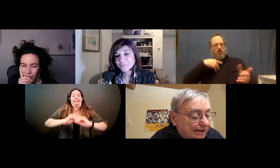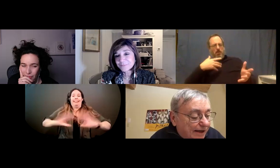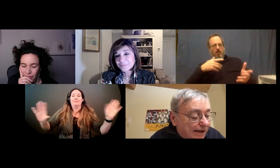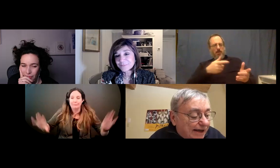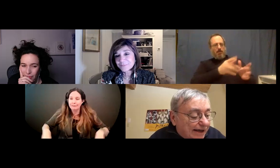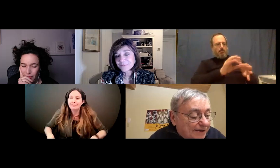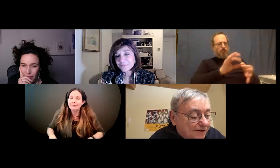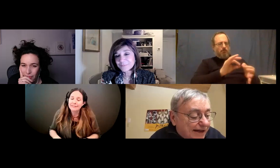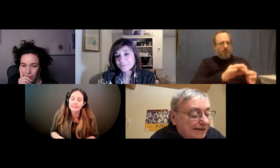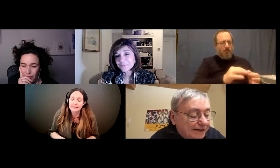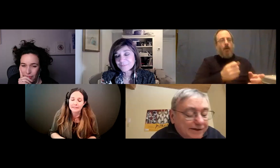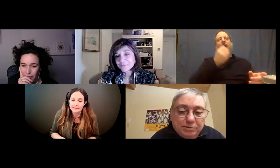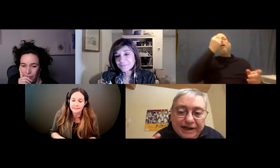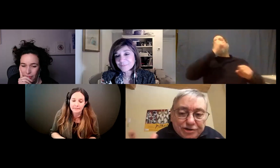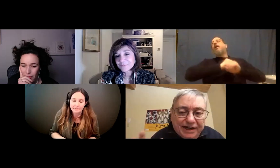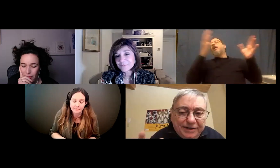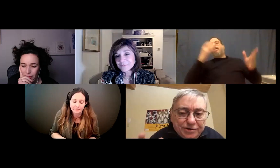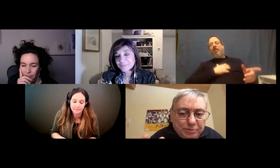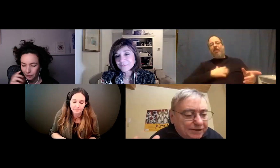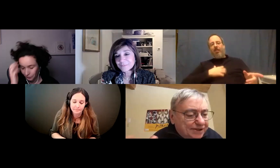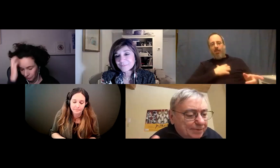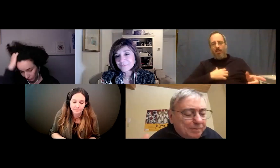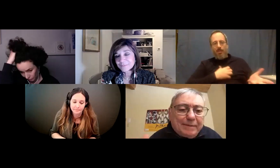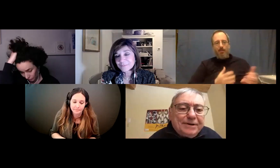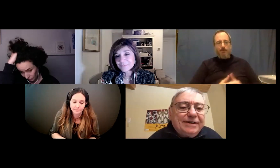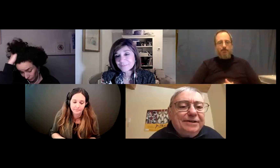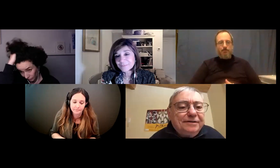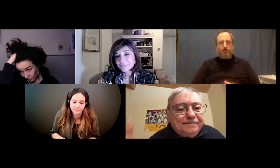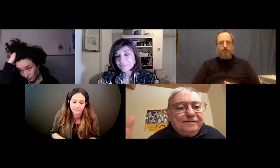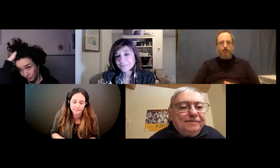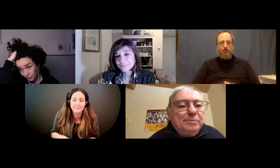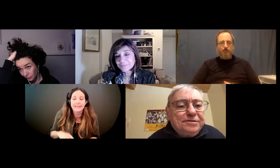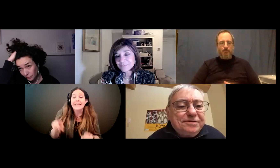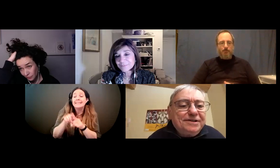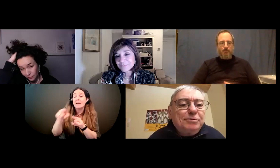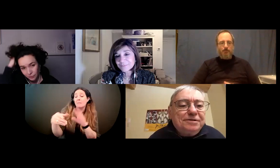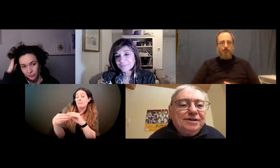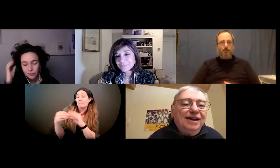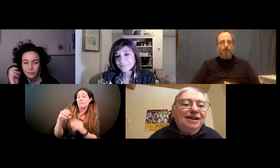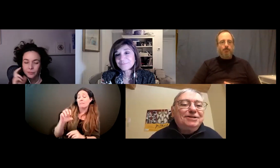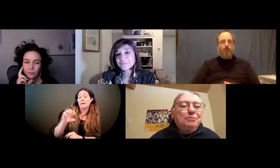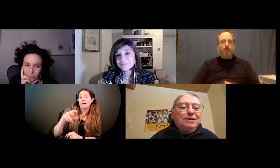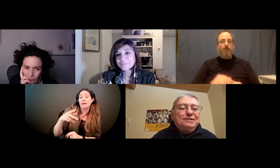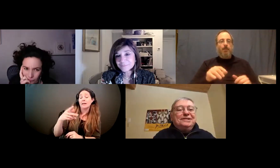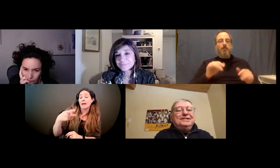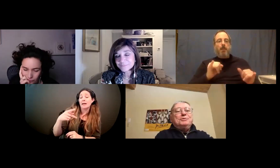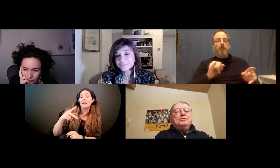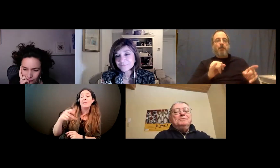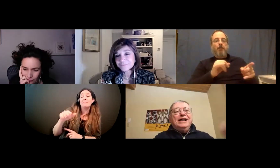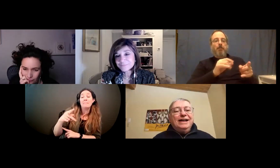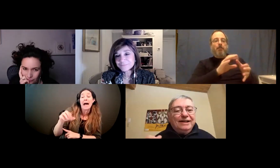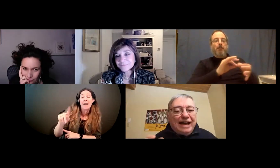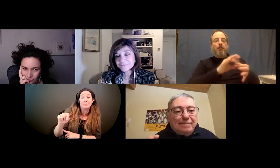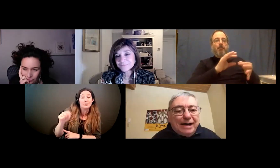thing, it's an idea you exchange with the Seymour Papert in the famous Xerox